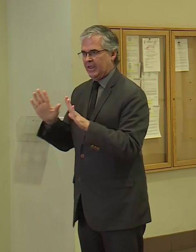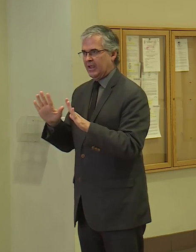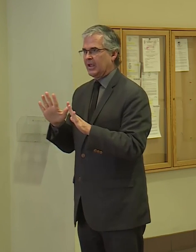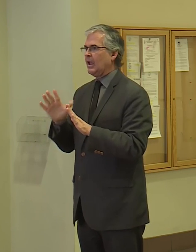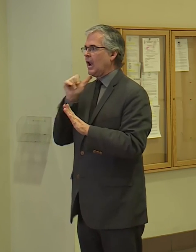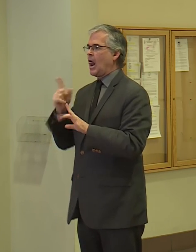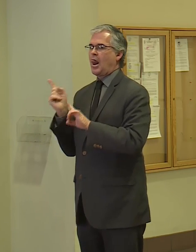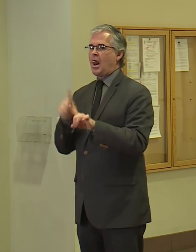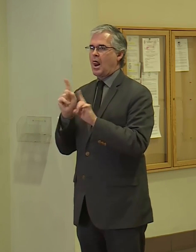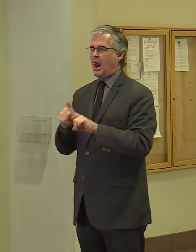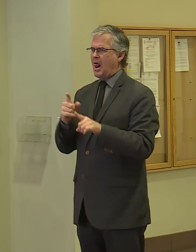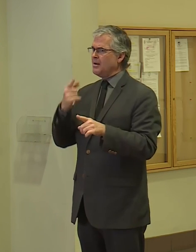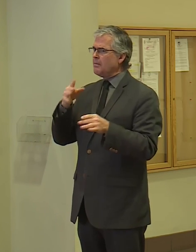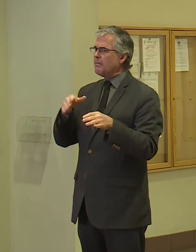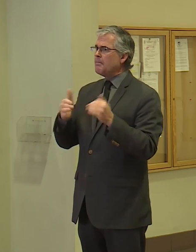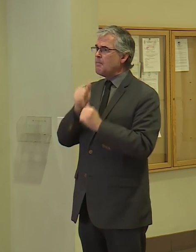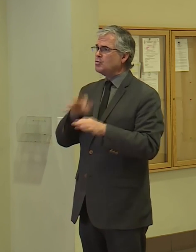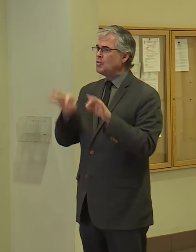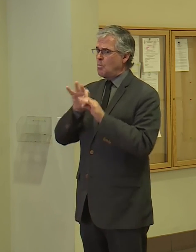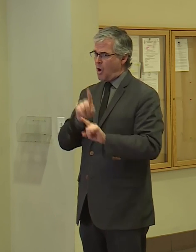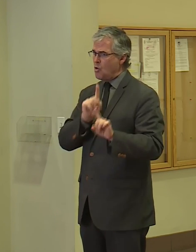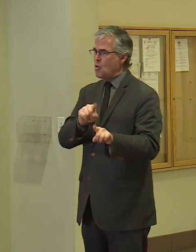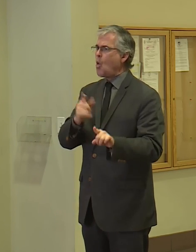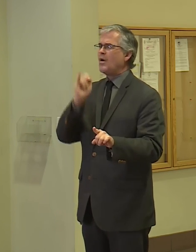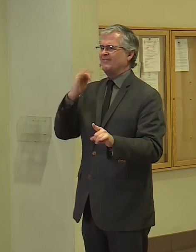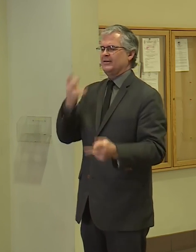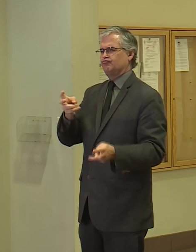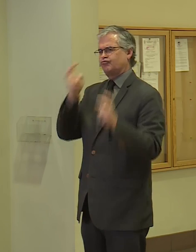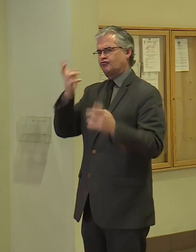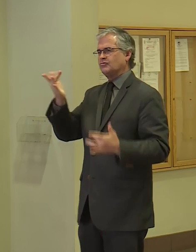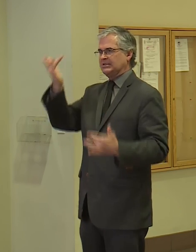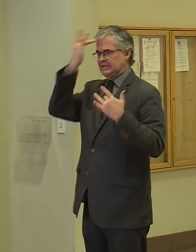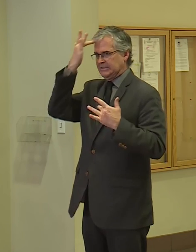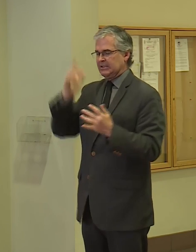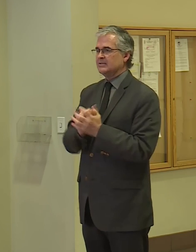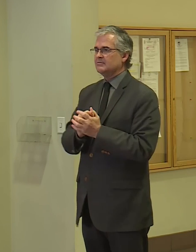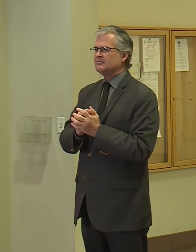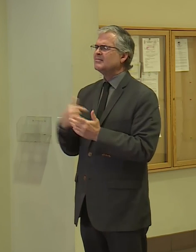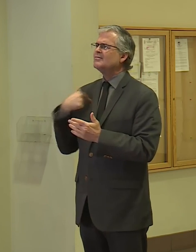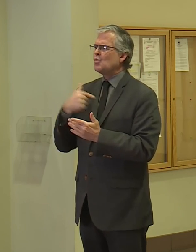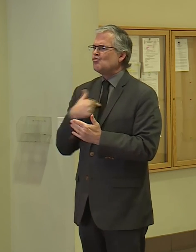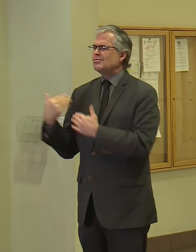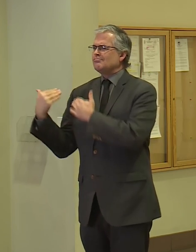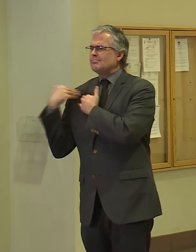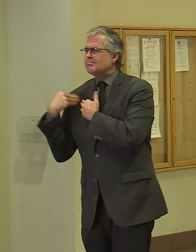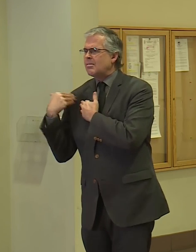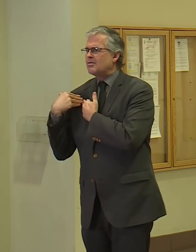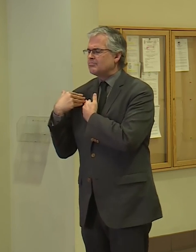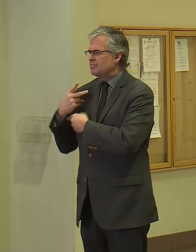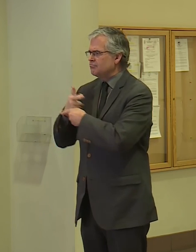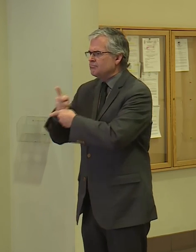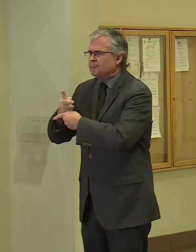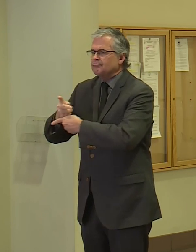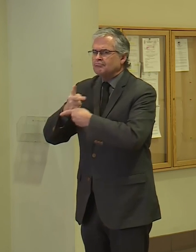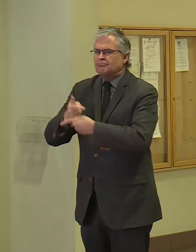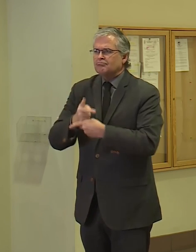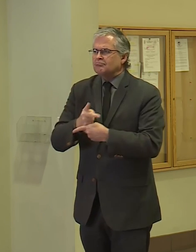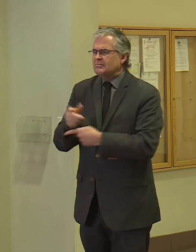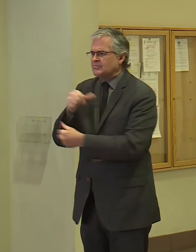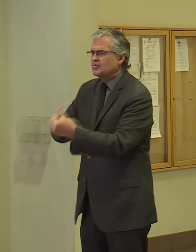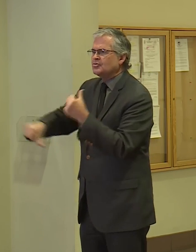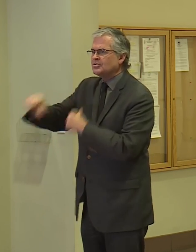it it is our responsibility our duty to each in to each other and to the most vulnerable Nevadans